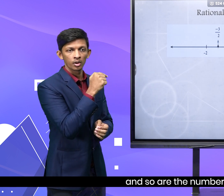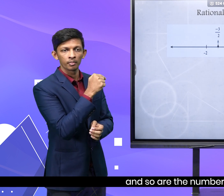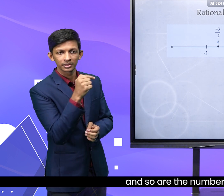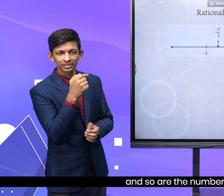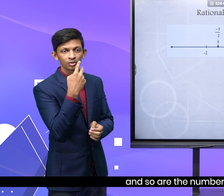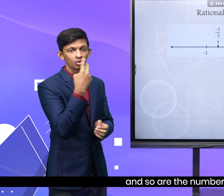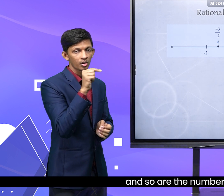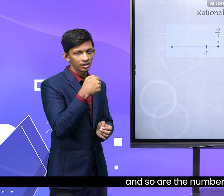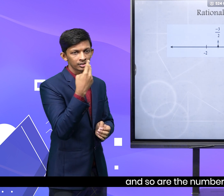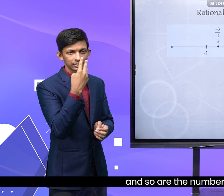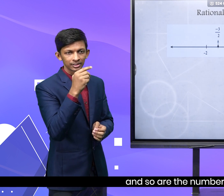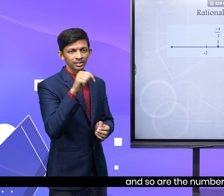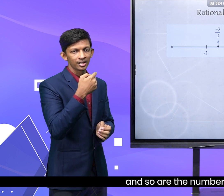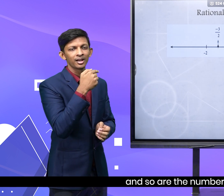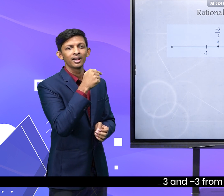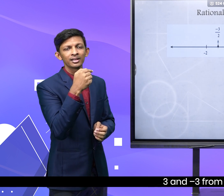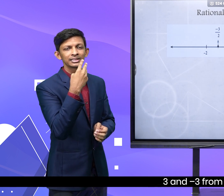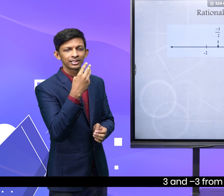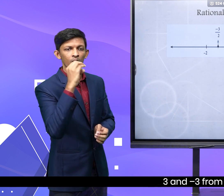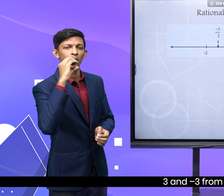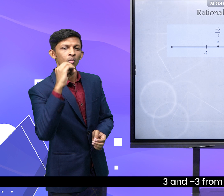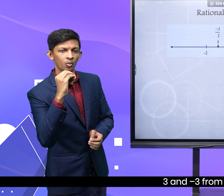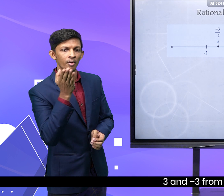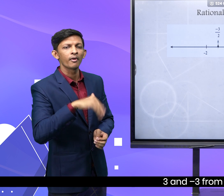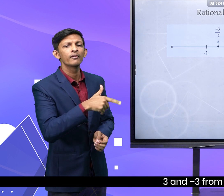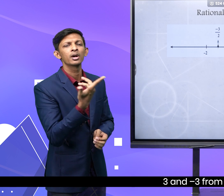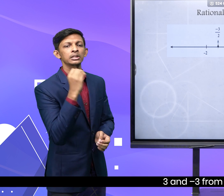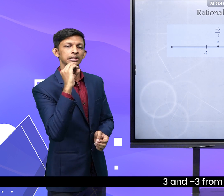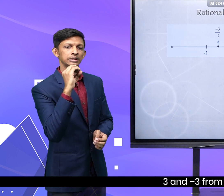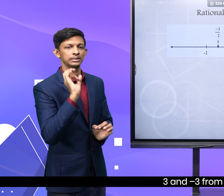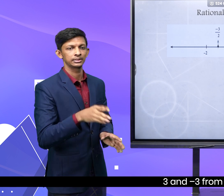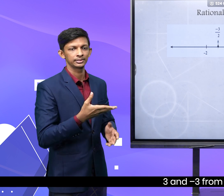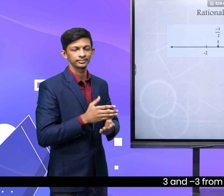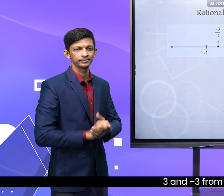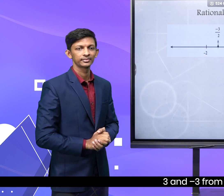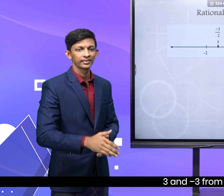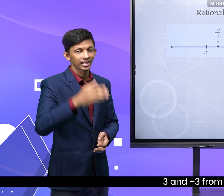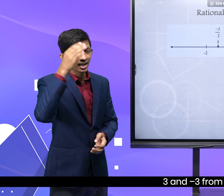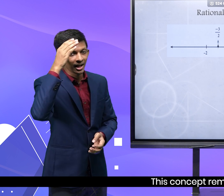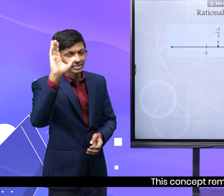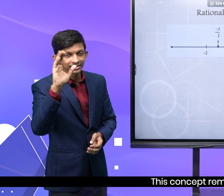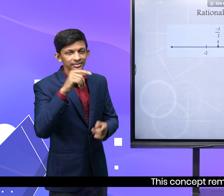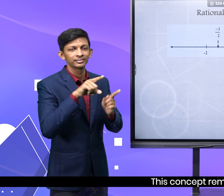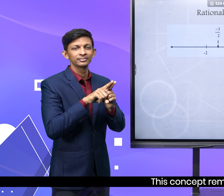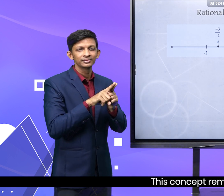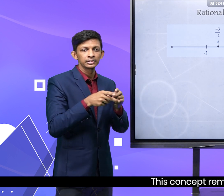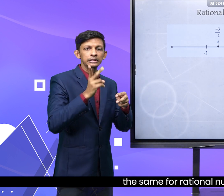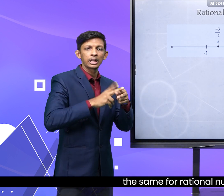numbers 2 and minus 2, 3 and minus 3 from 0. This concept remains the same